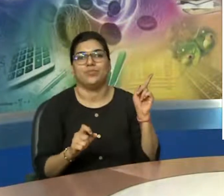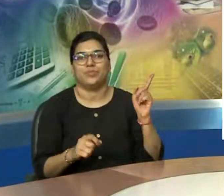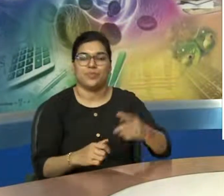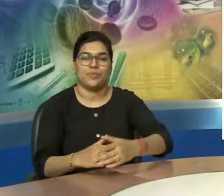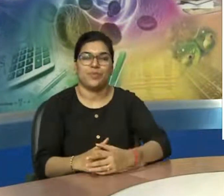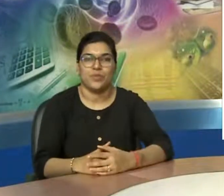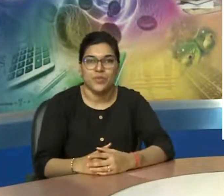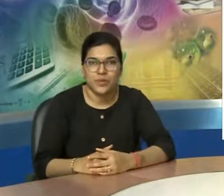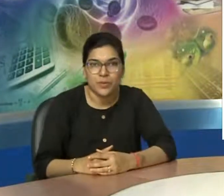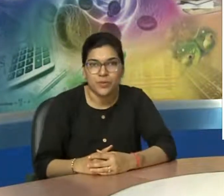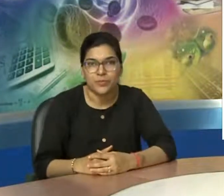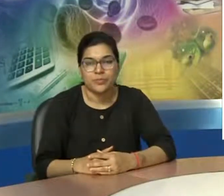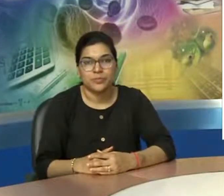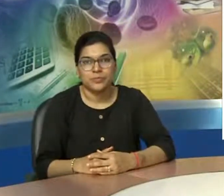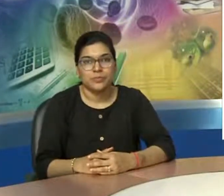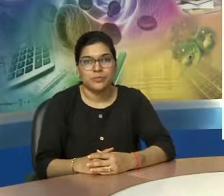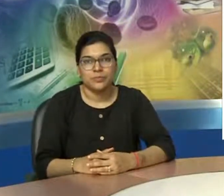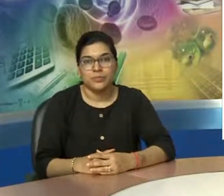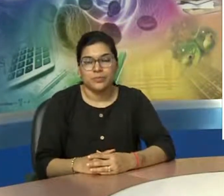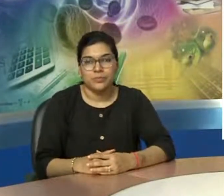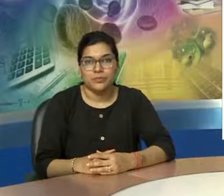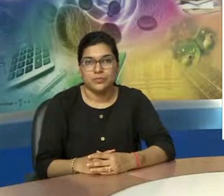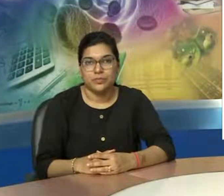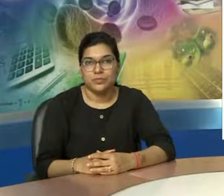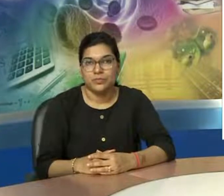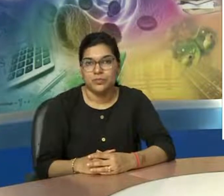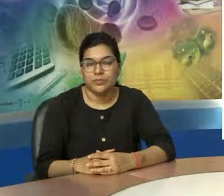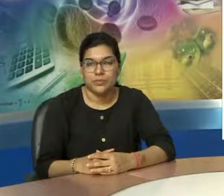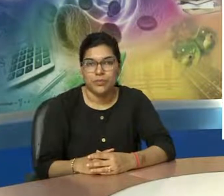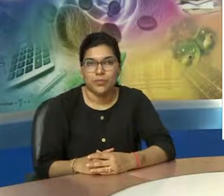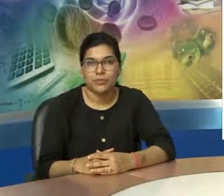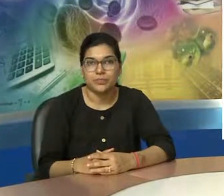water from the air and moisture.